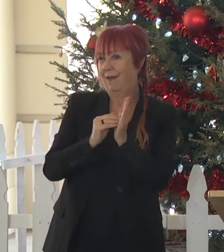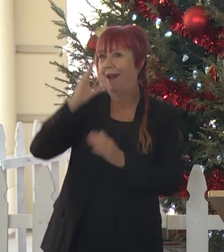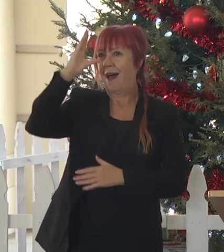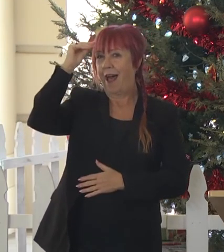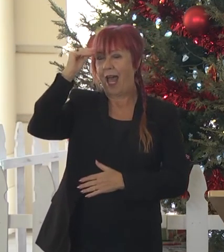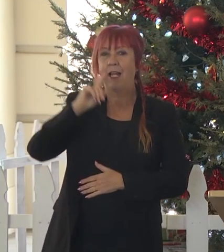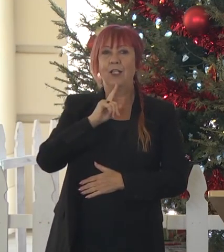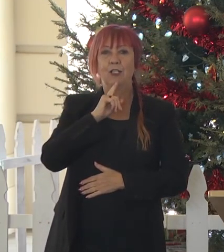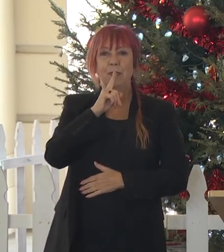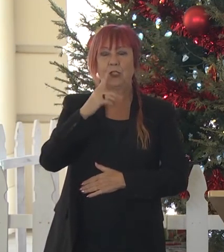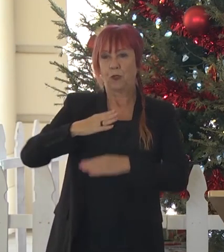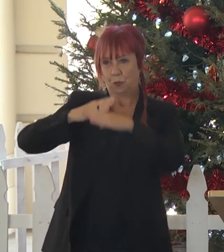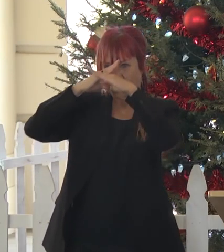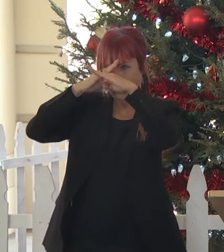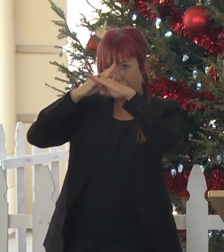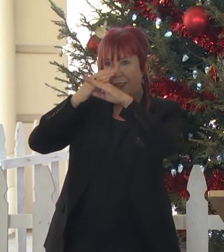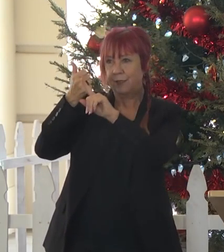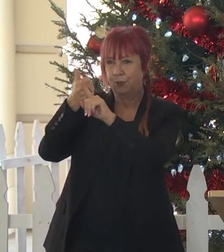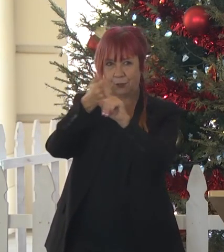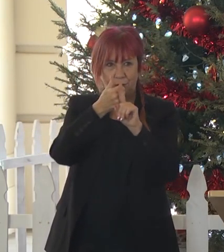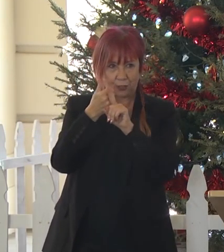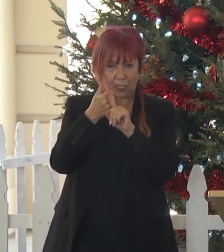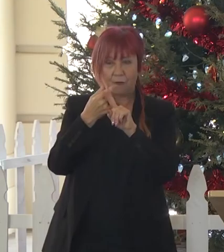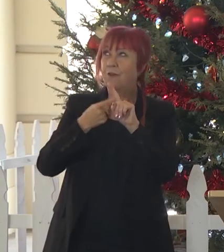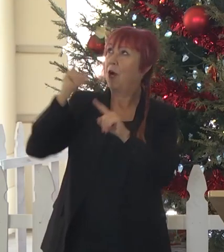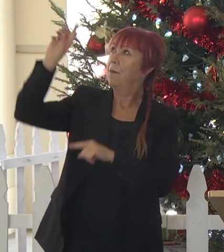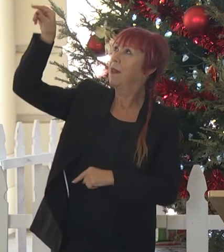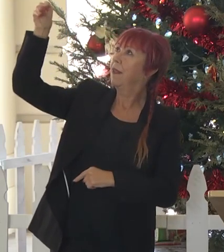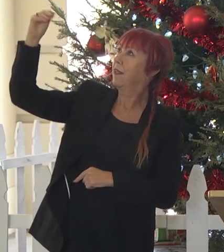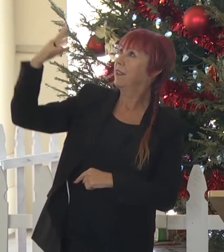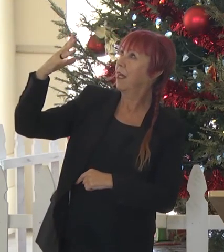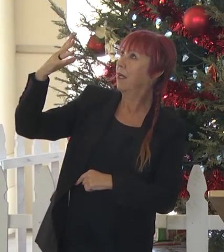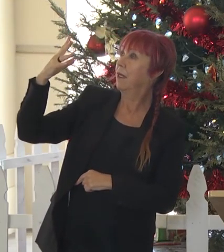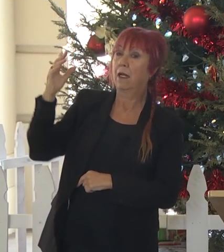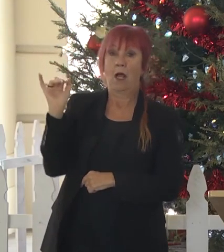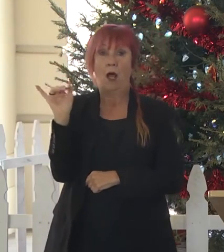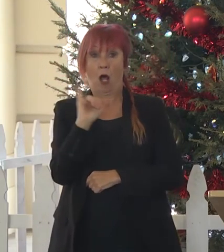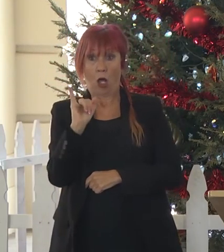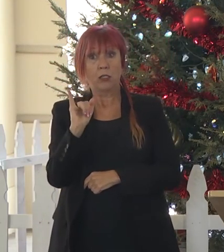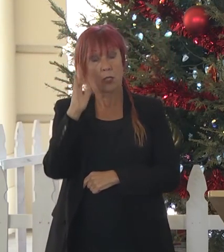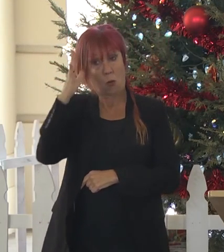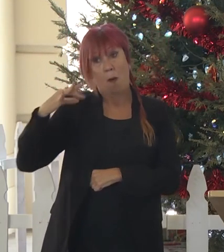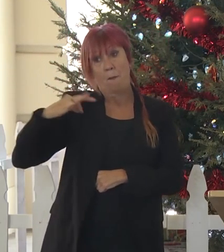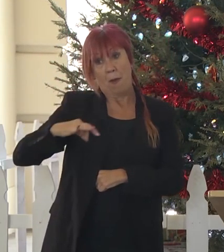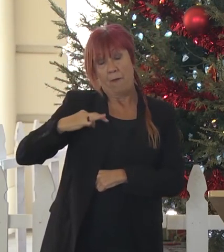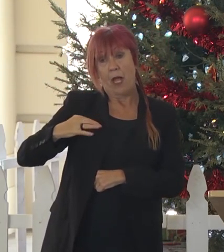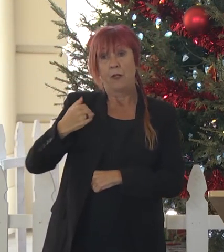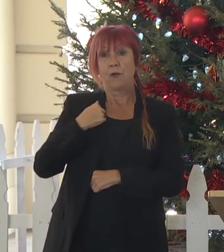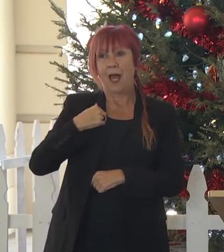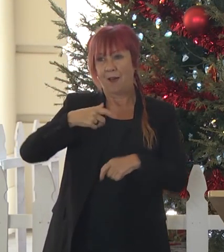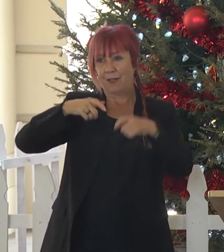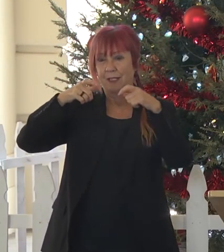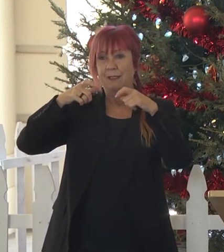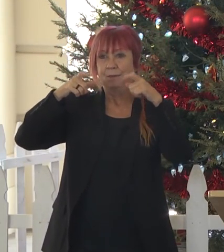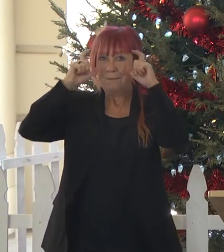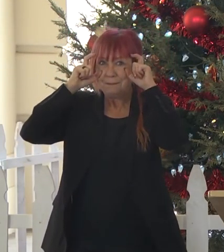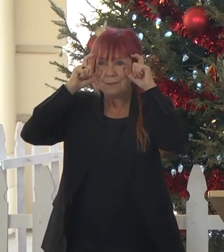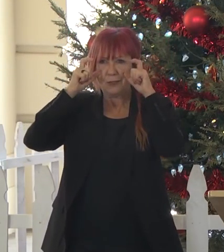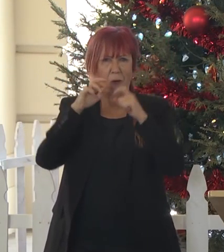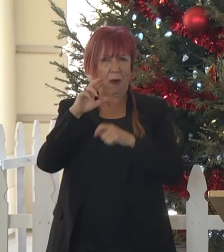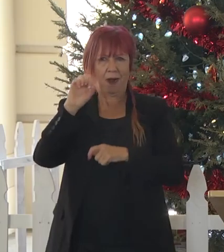you protect yourself from the sun. It would also be helpful to have shades as you're going to be out in the sun for